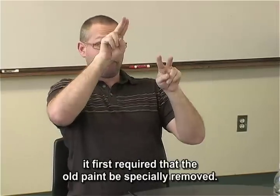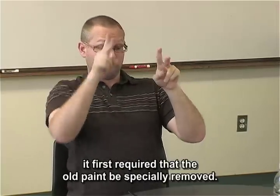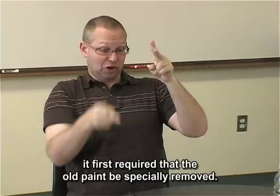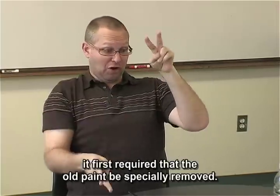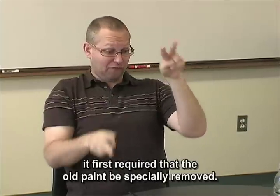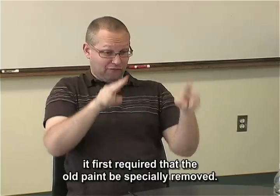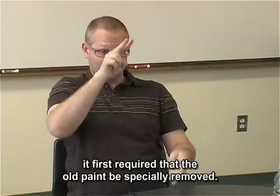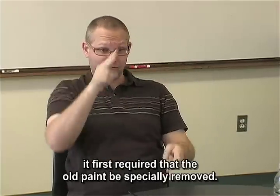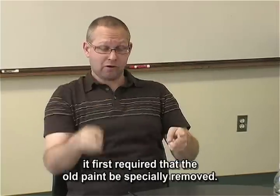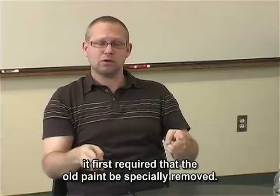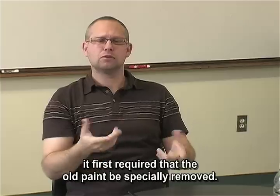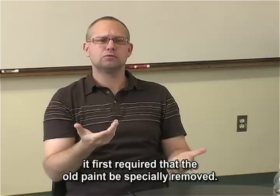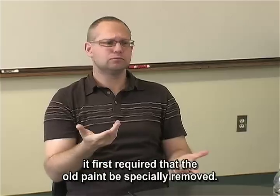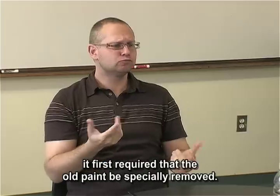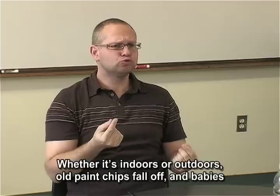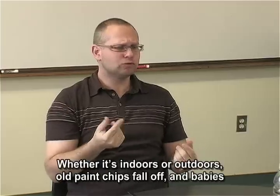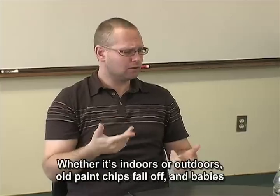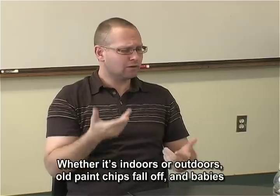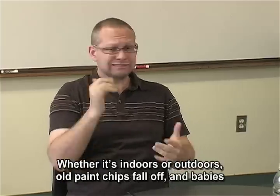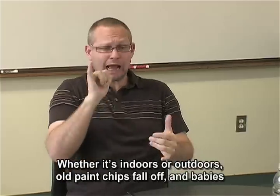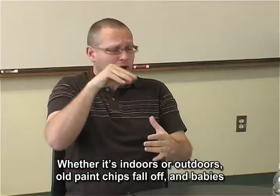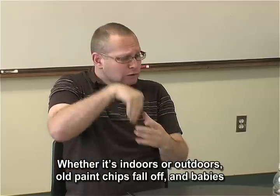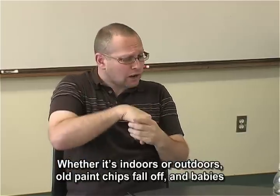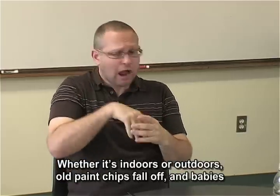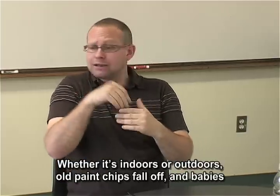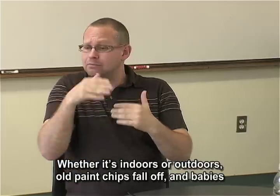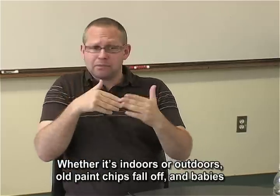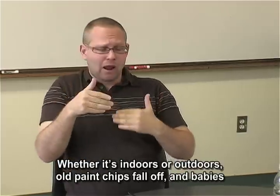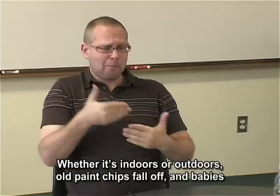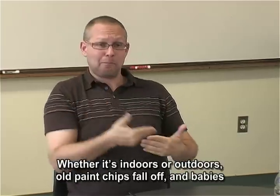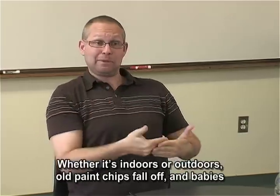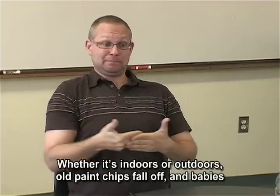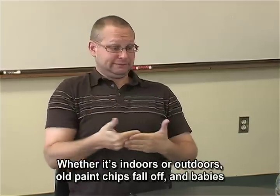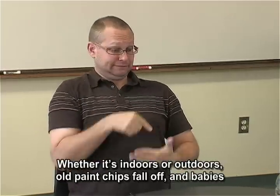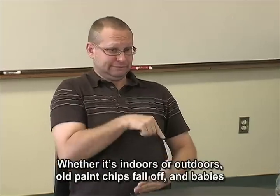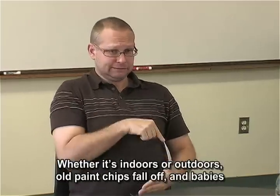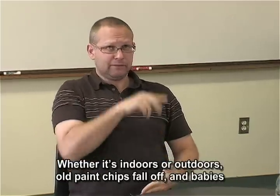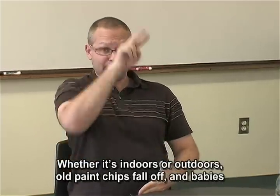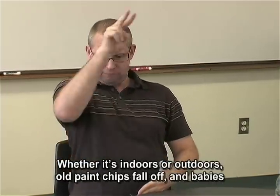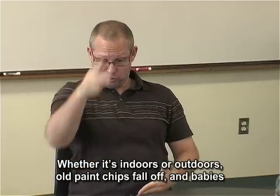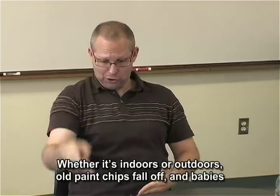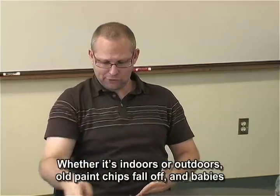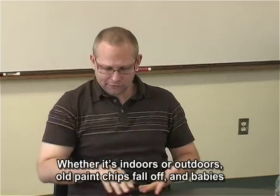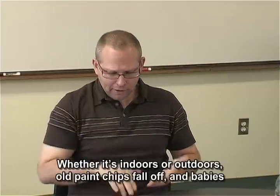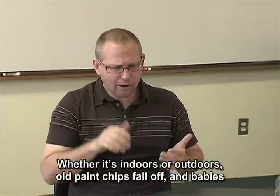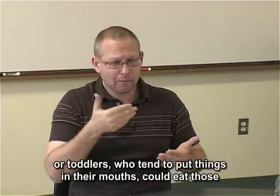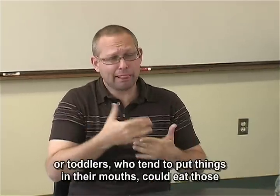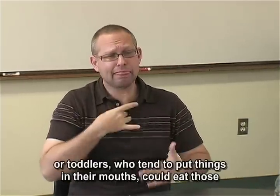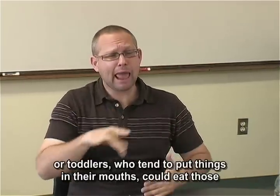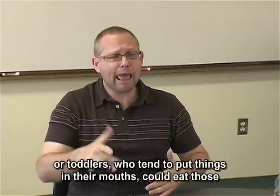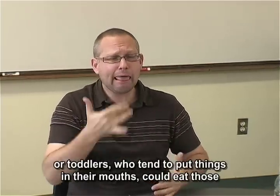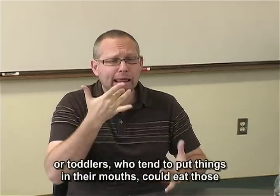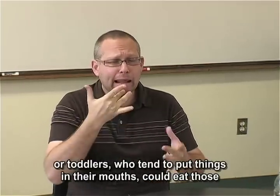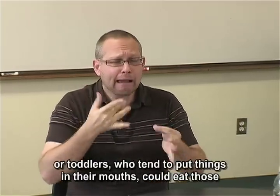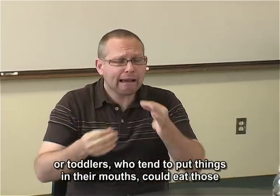paint be specially removed, whether it's indoors or outdoors. Old paint chips fall off, and babies or toddlers, who tend to put